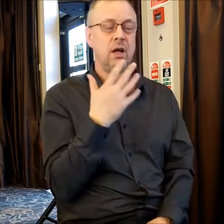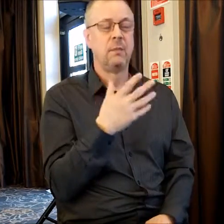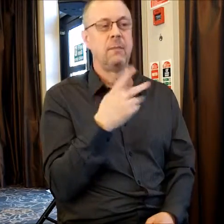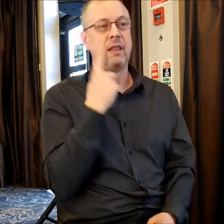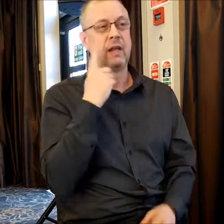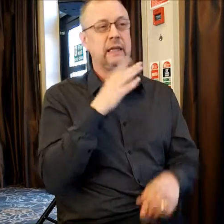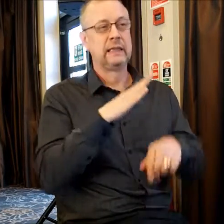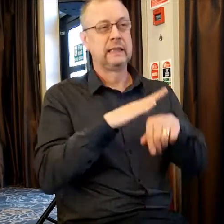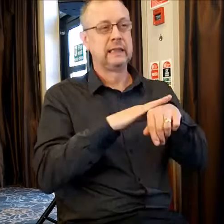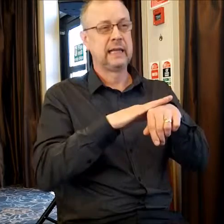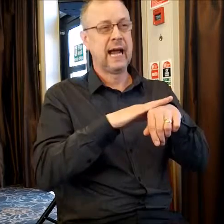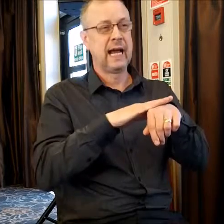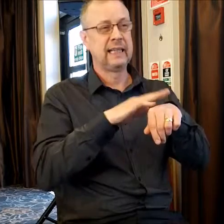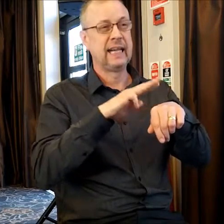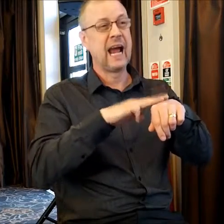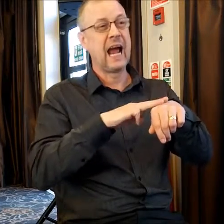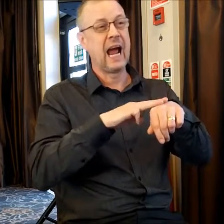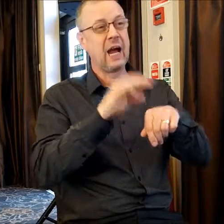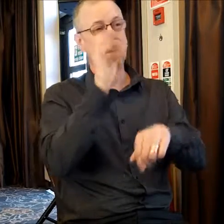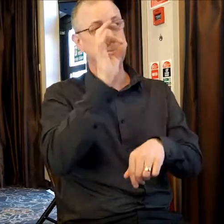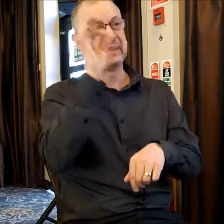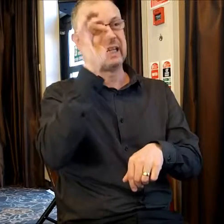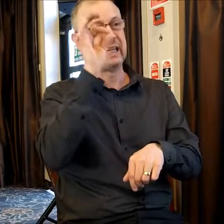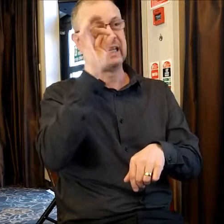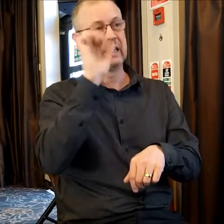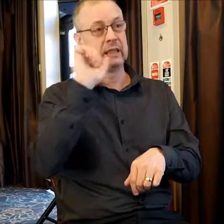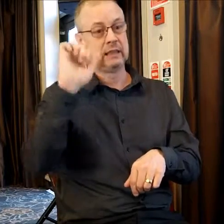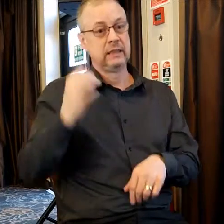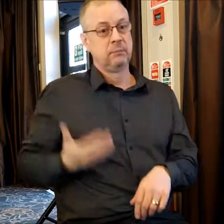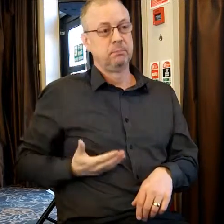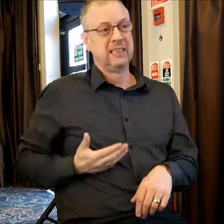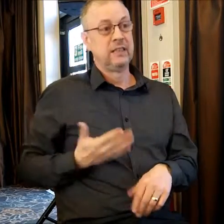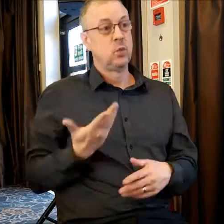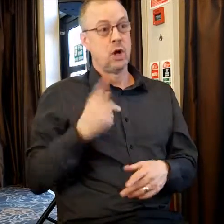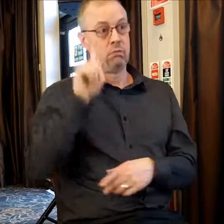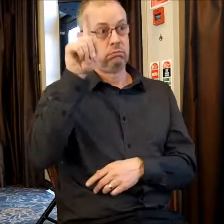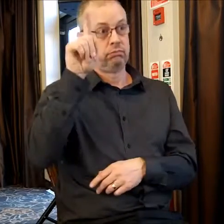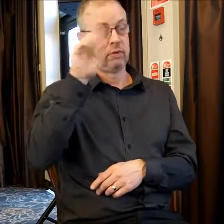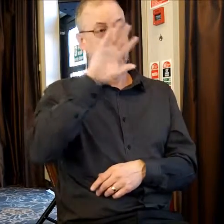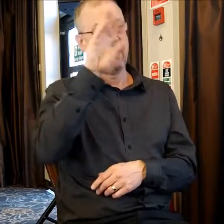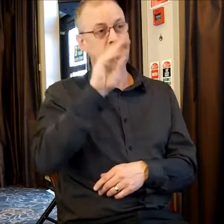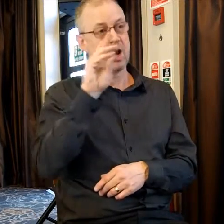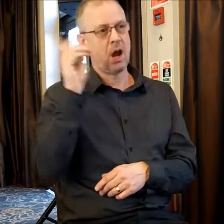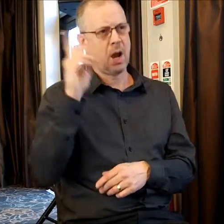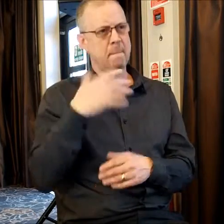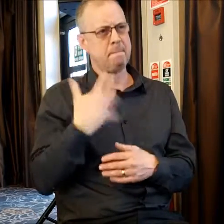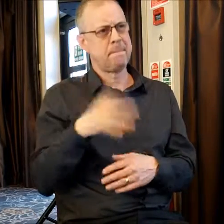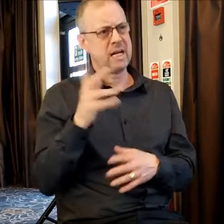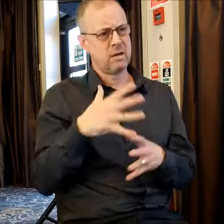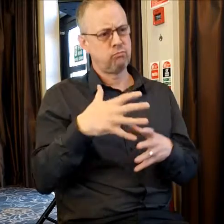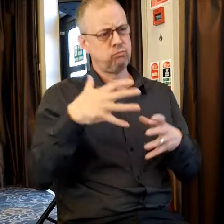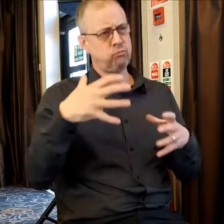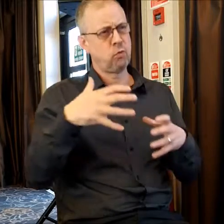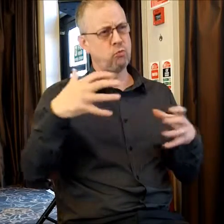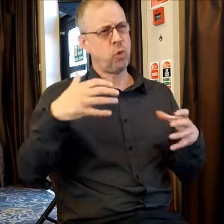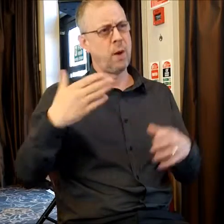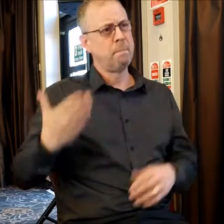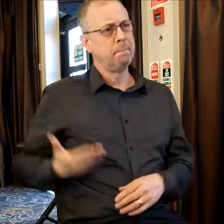98% of our business. We've seen growth in the last 5 years. We've definitely seen a